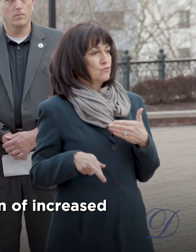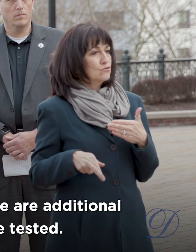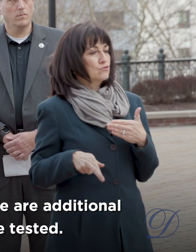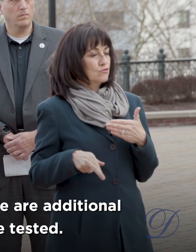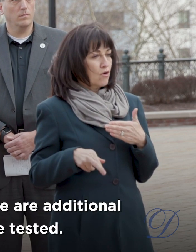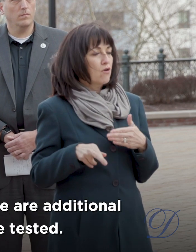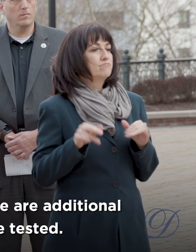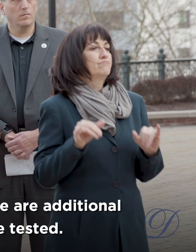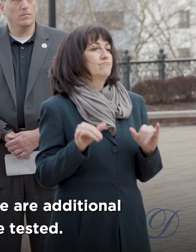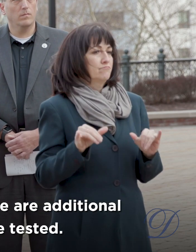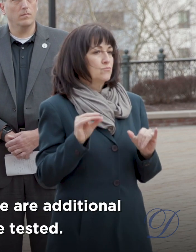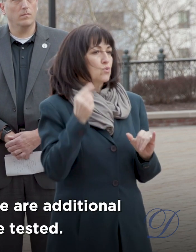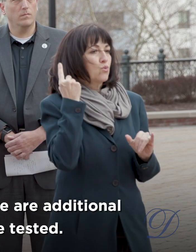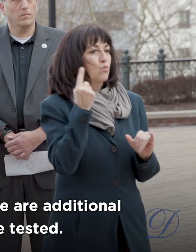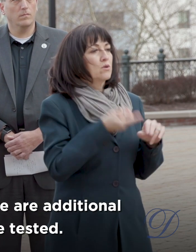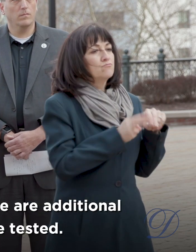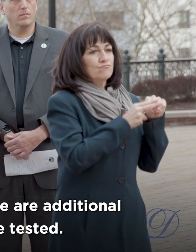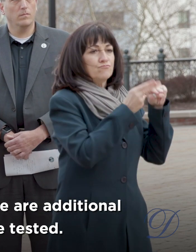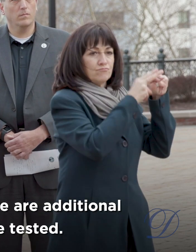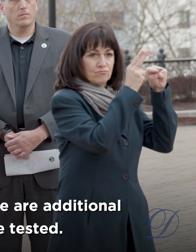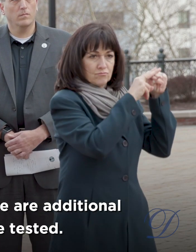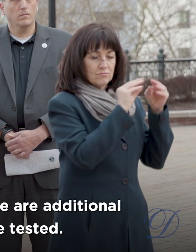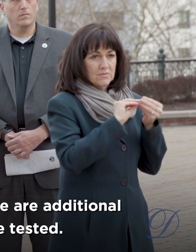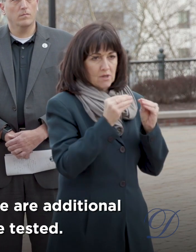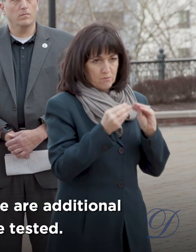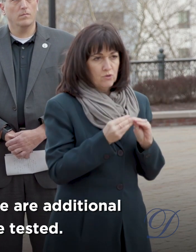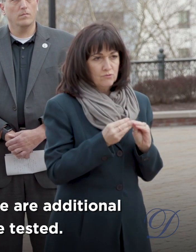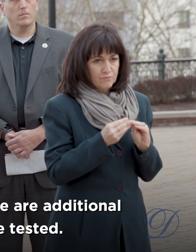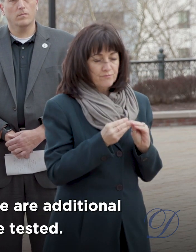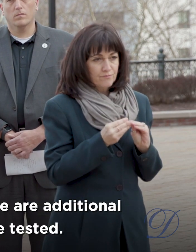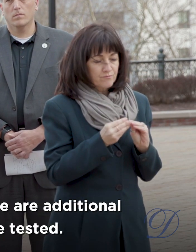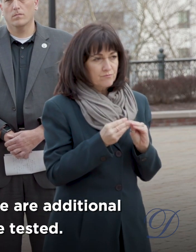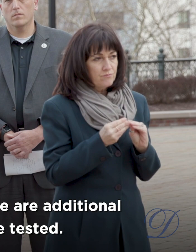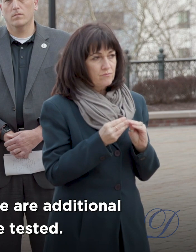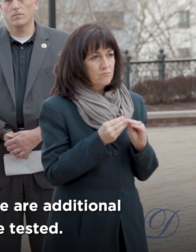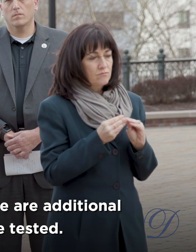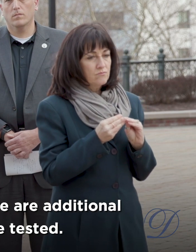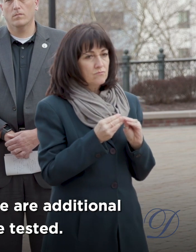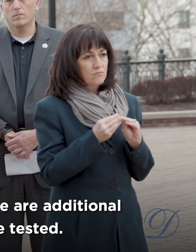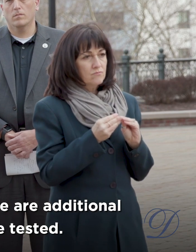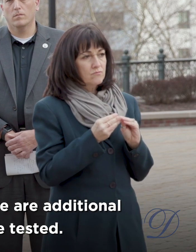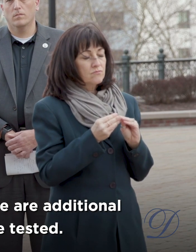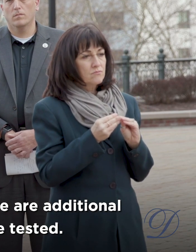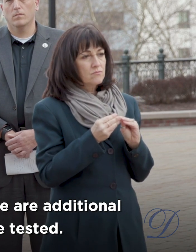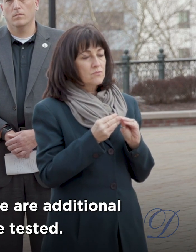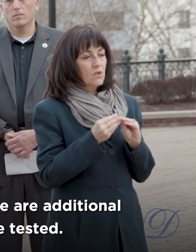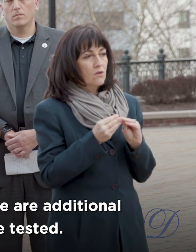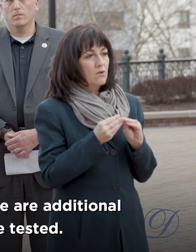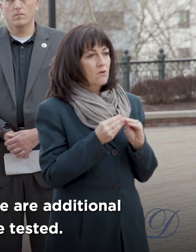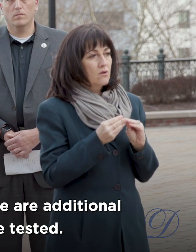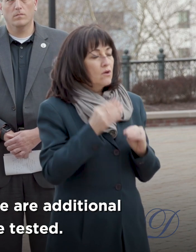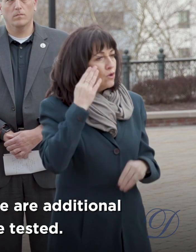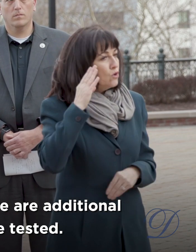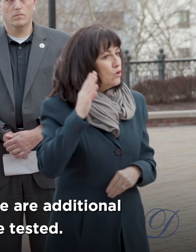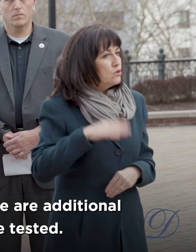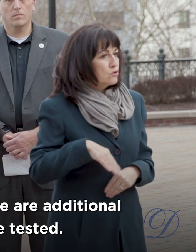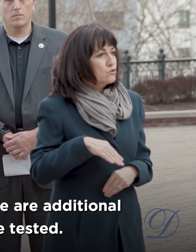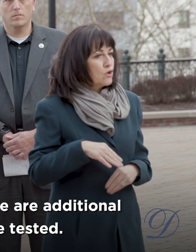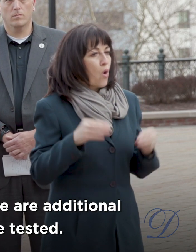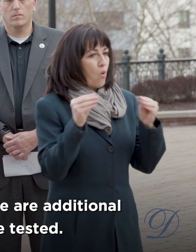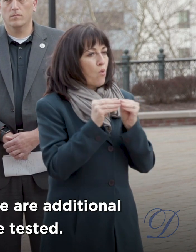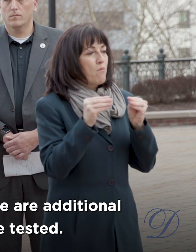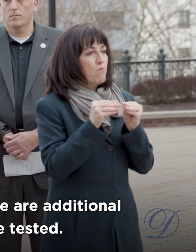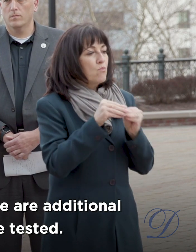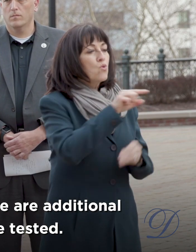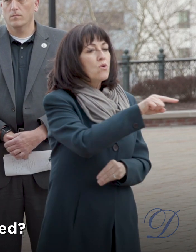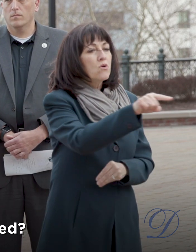testing. That being said, we know that there are additional Delawareans who should be